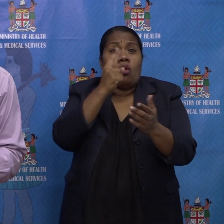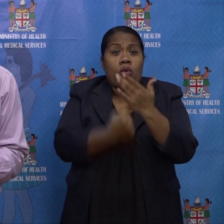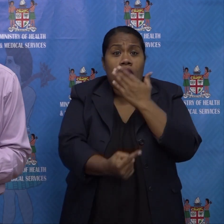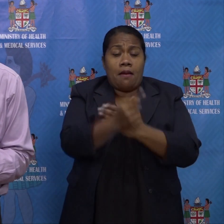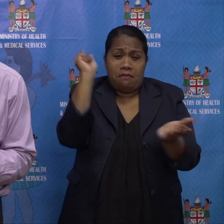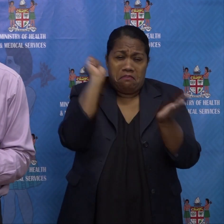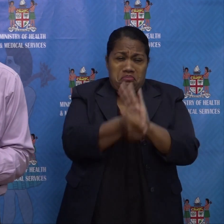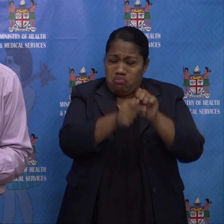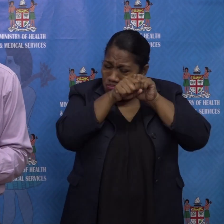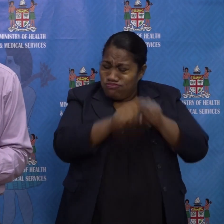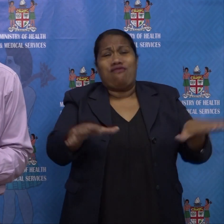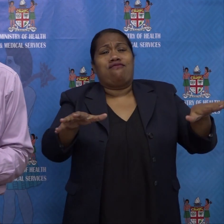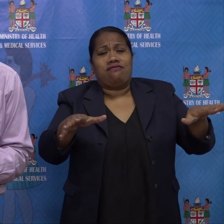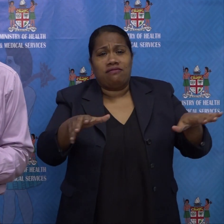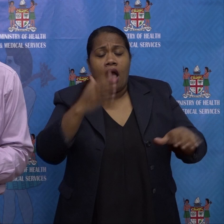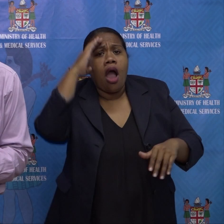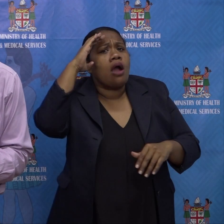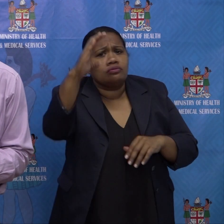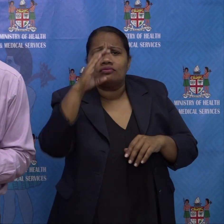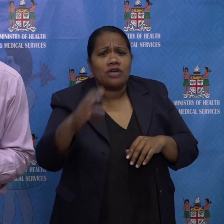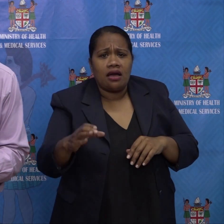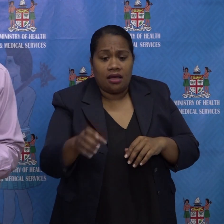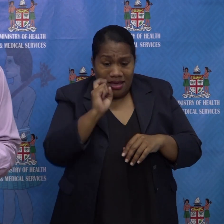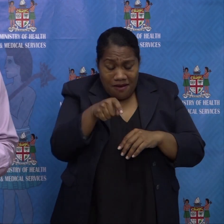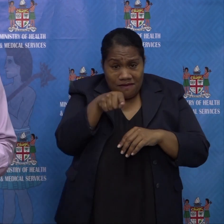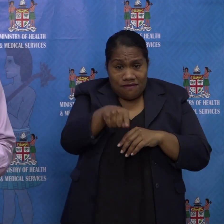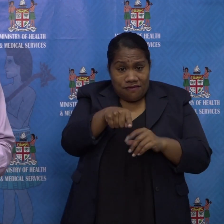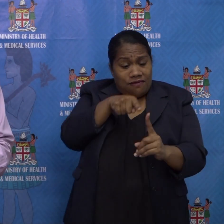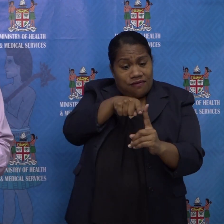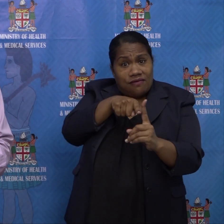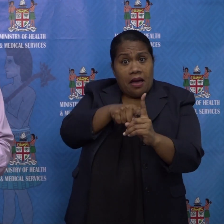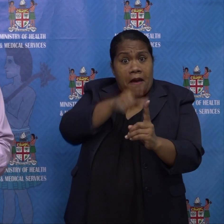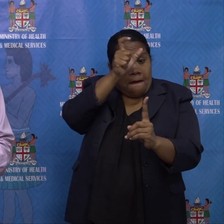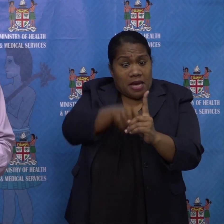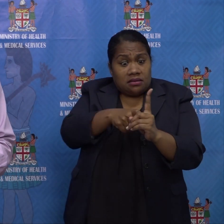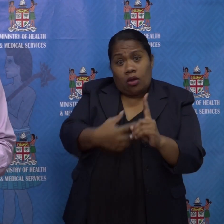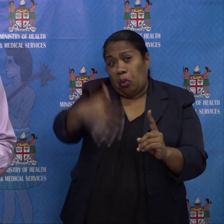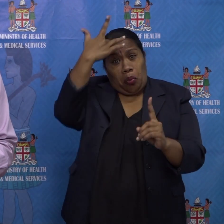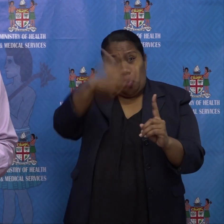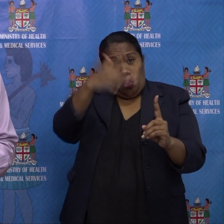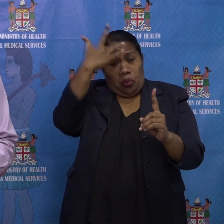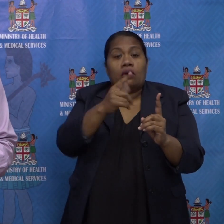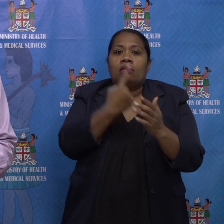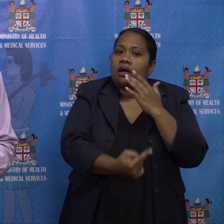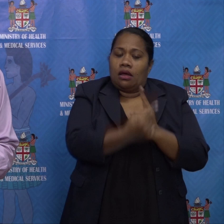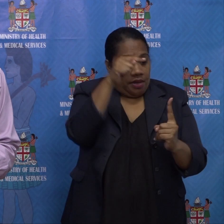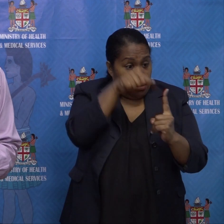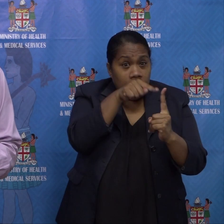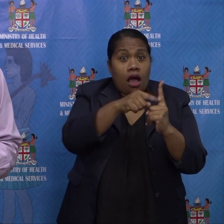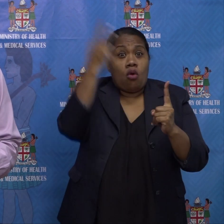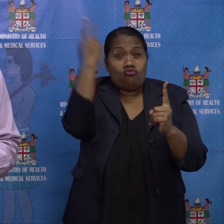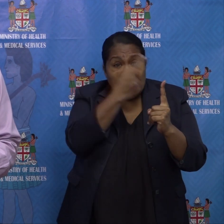of cases across the country. If that COVID-positive person remains unidentified, they are at risk, and so is the